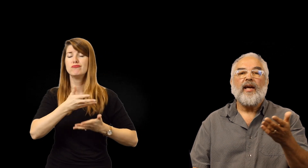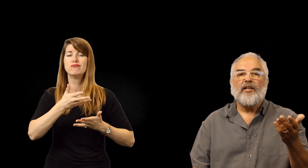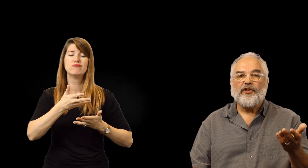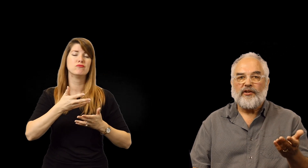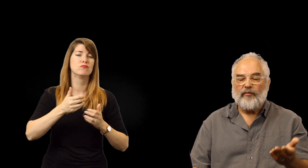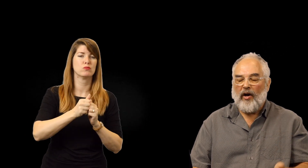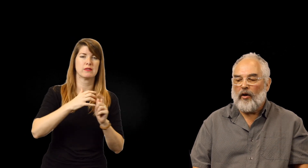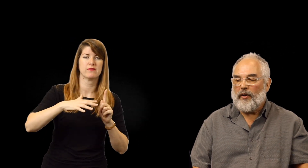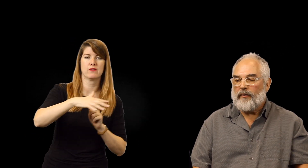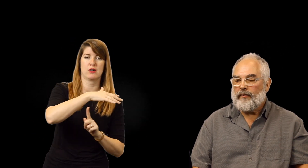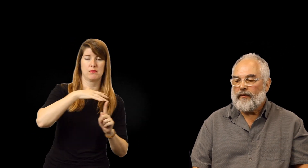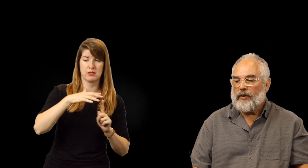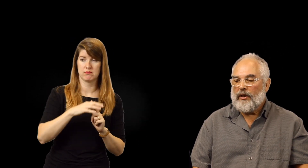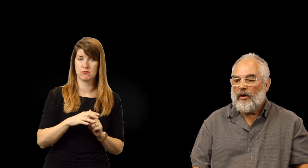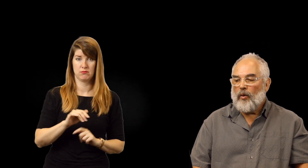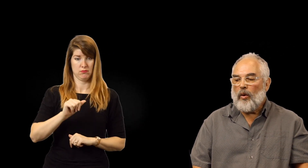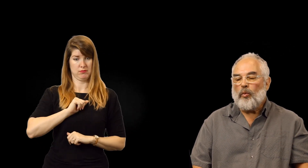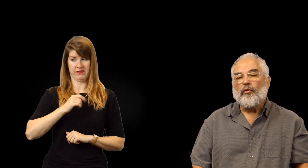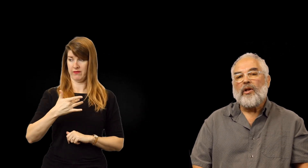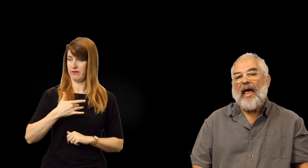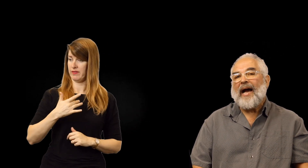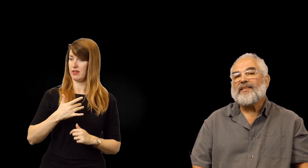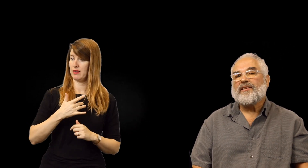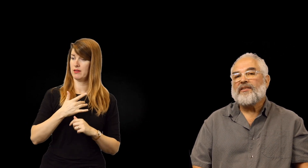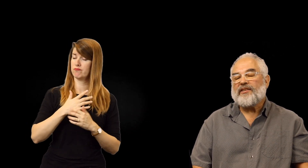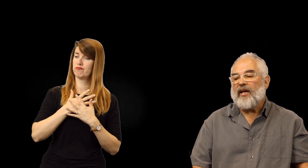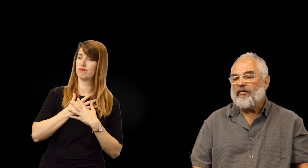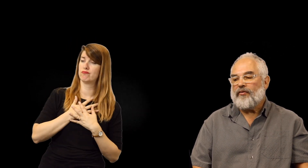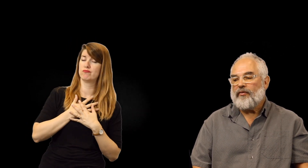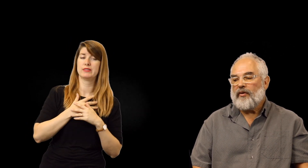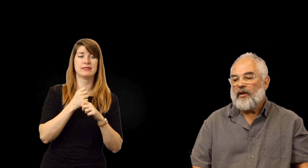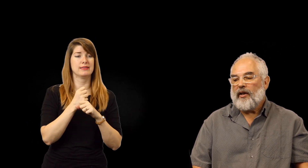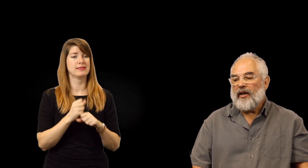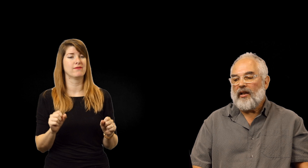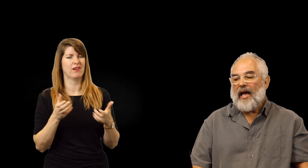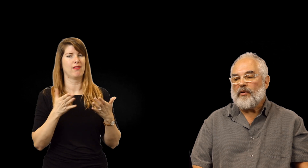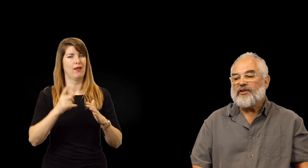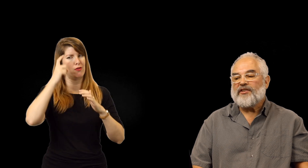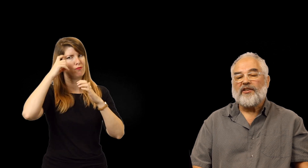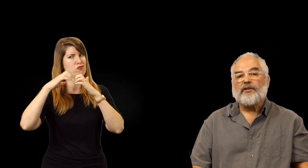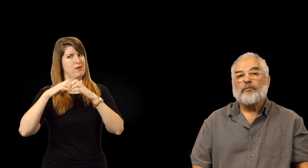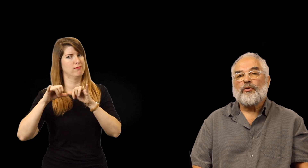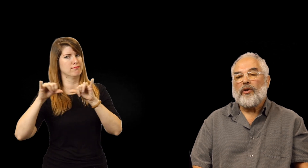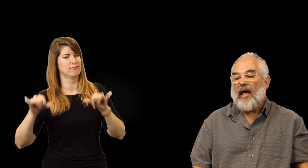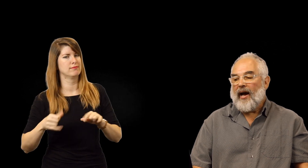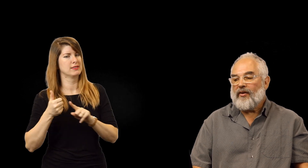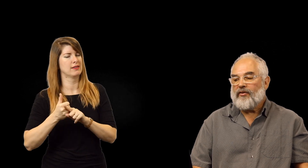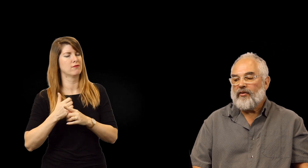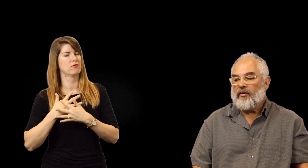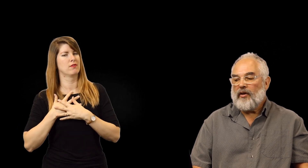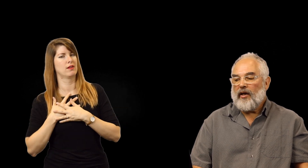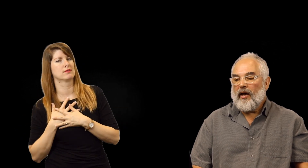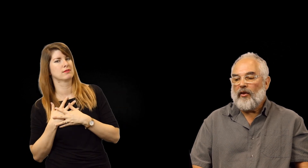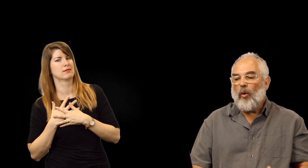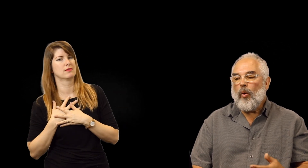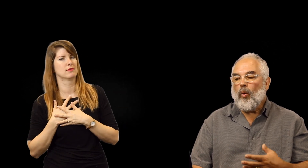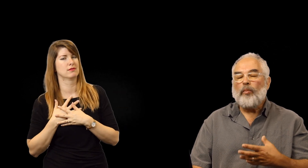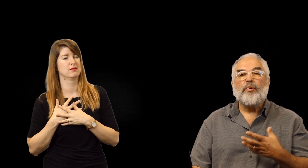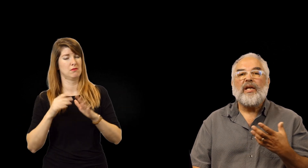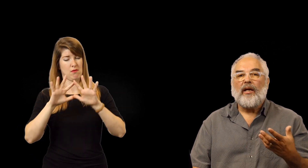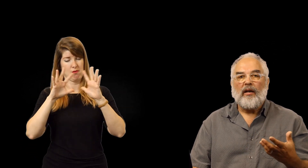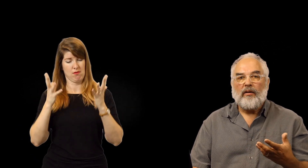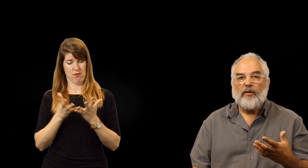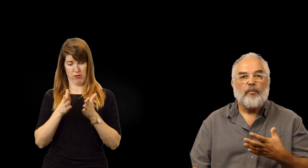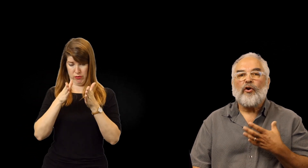and engage its environment. When we're relaxed and safe, it allows the system to relax, and the